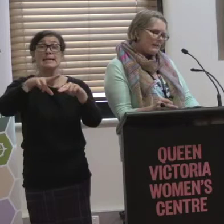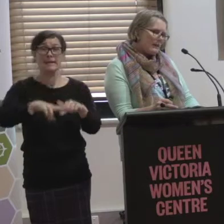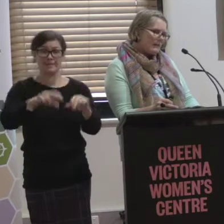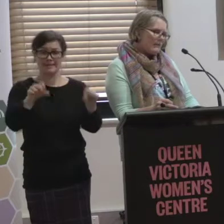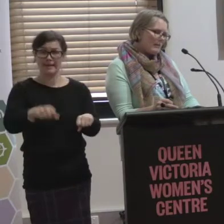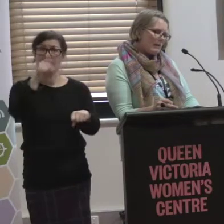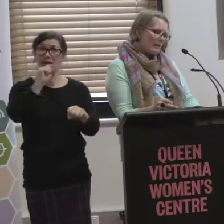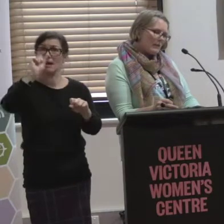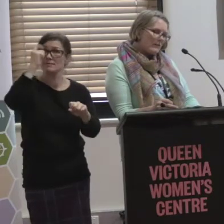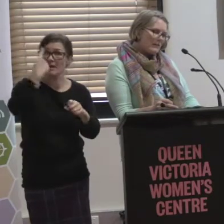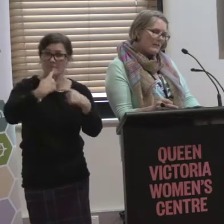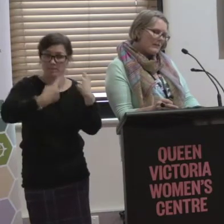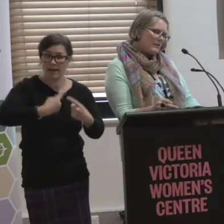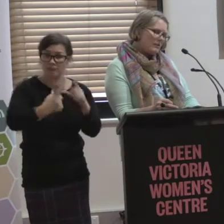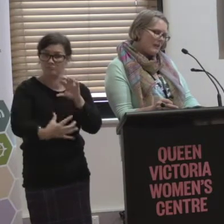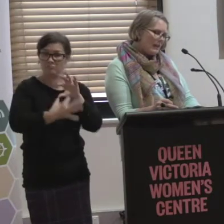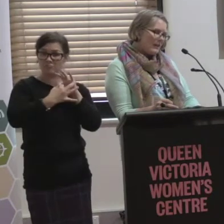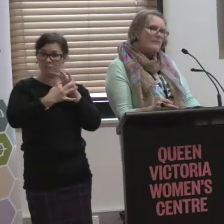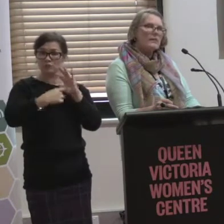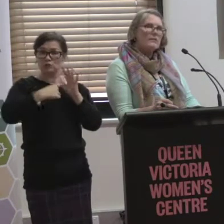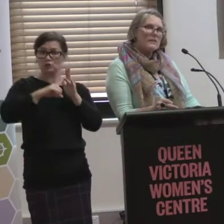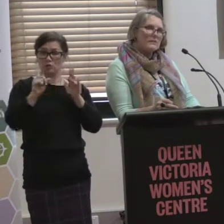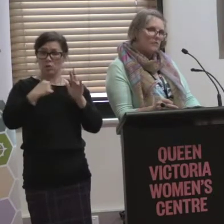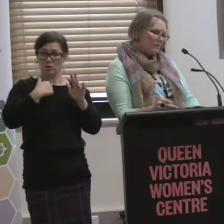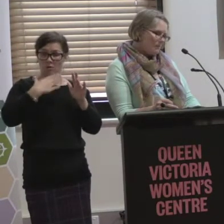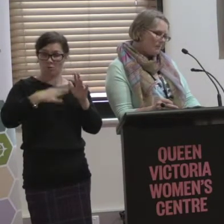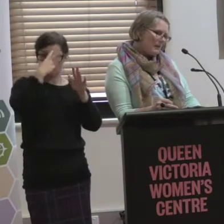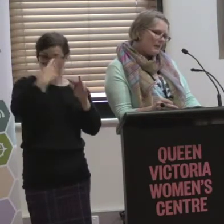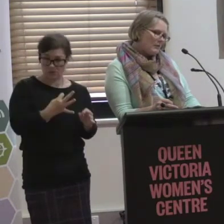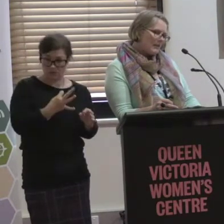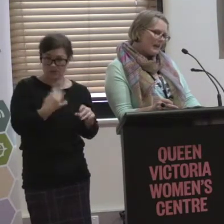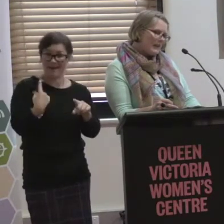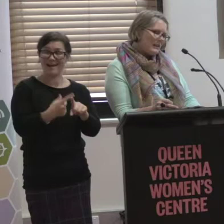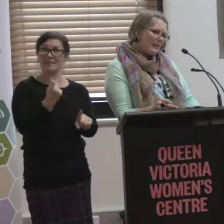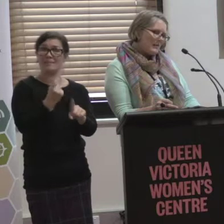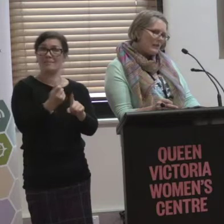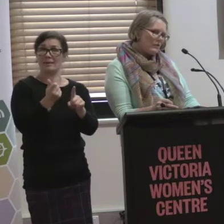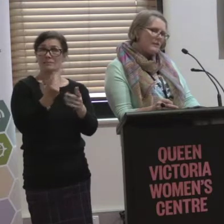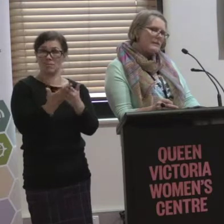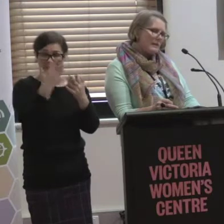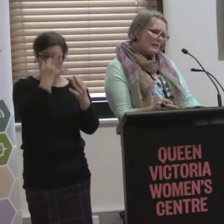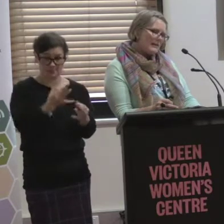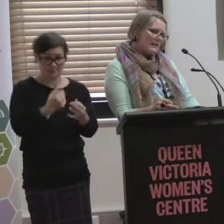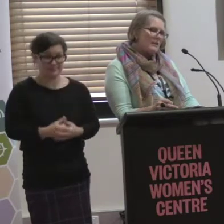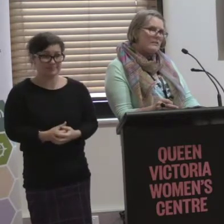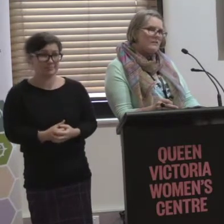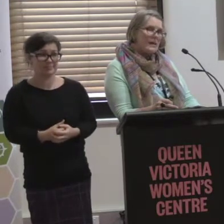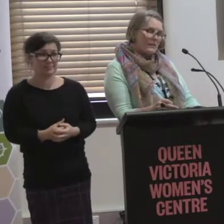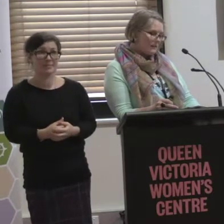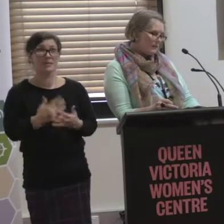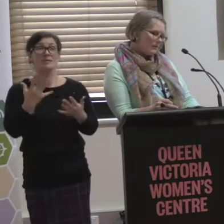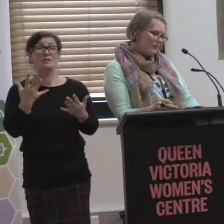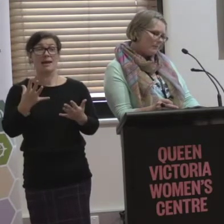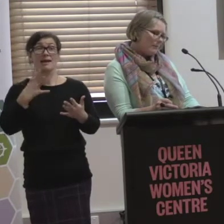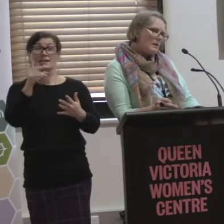to understand the information relevant to the decision and the effect of the decision, retain the information to the extent necessary to make